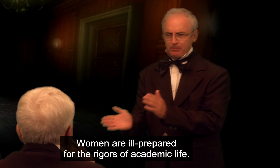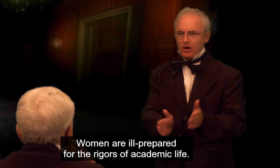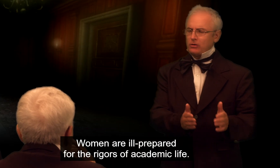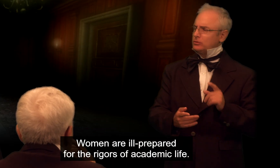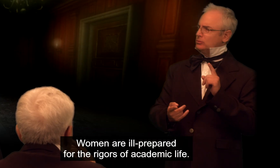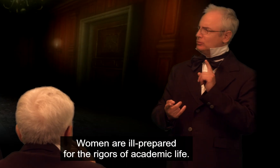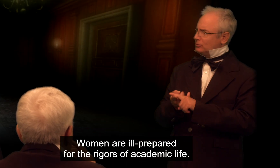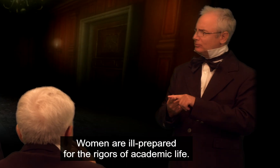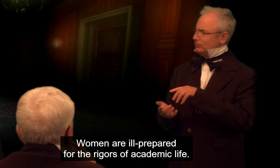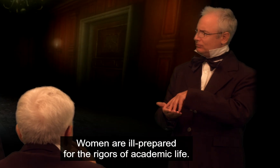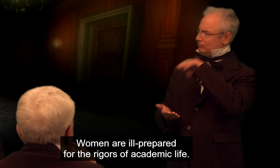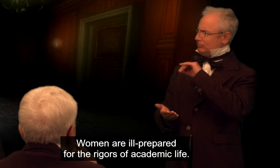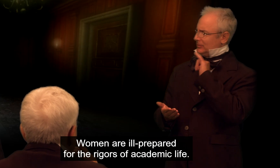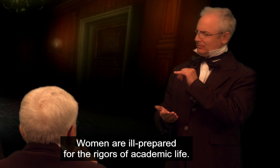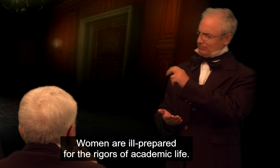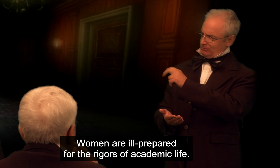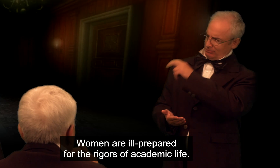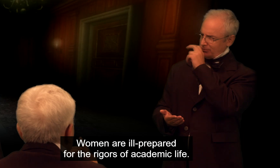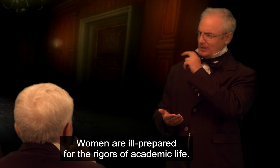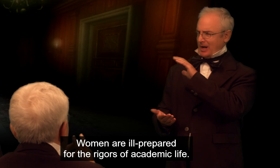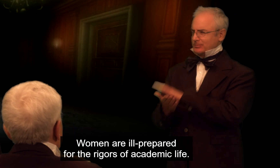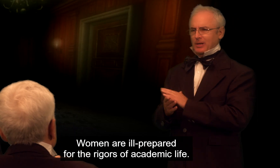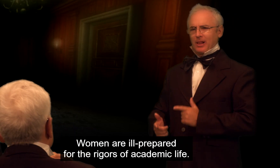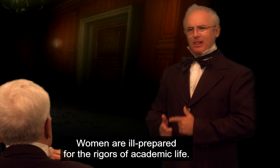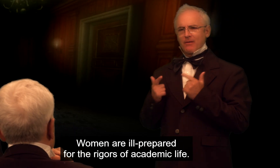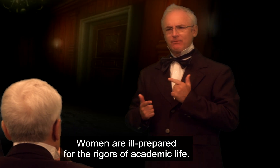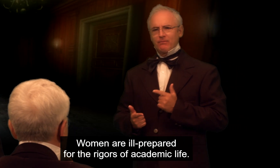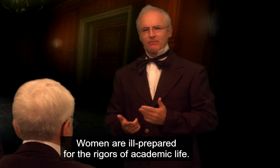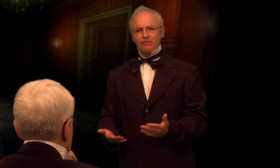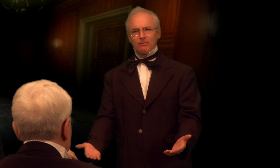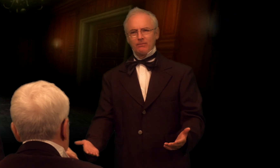Women are ill prepared for the rigors of academic life.